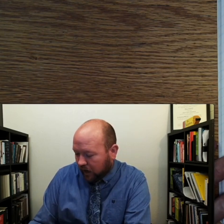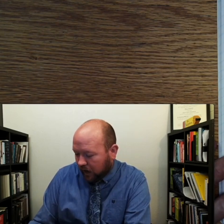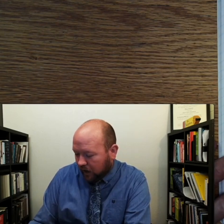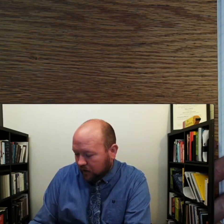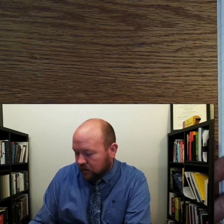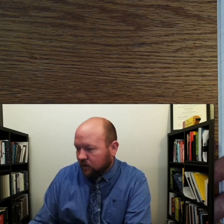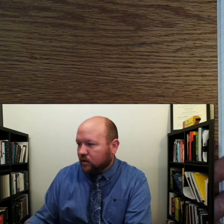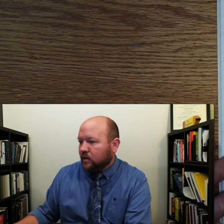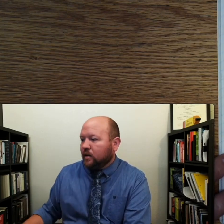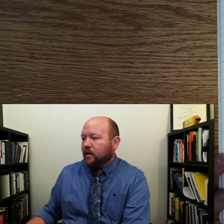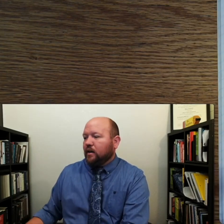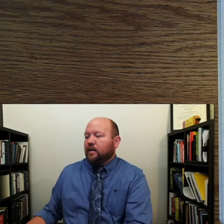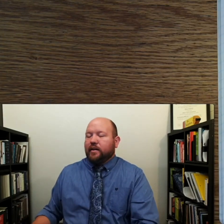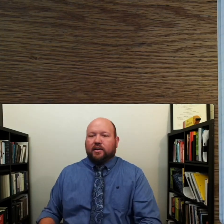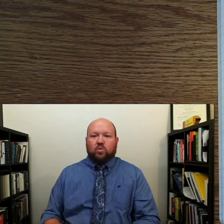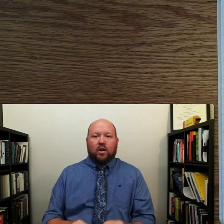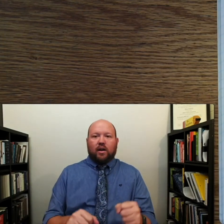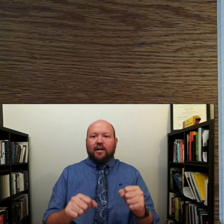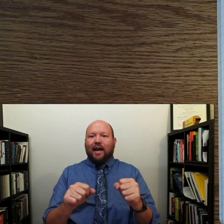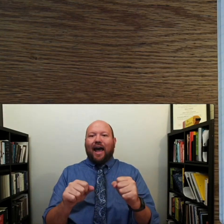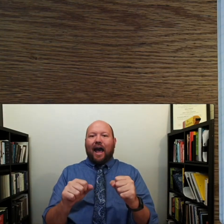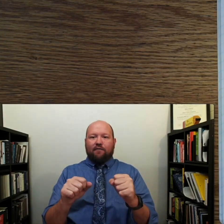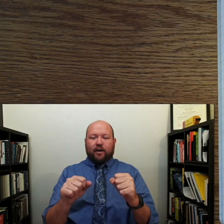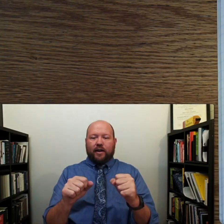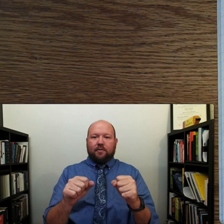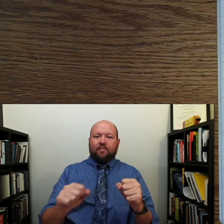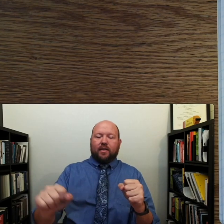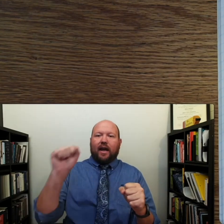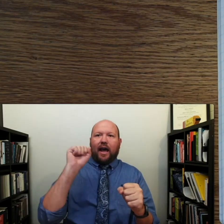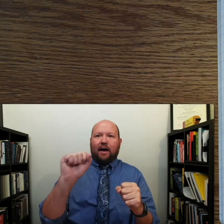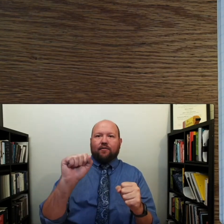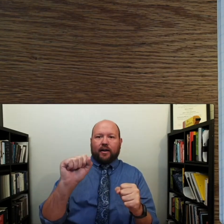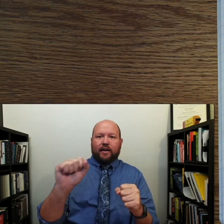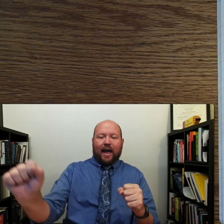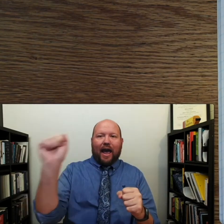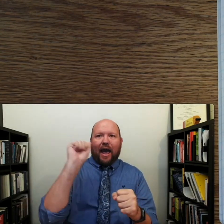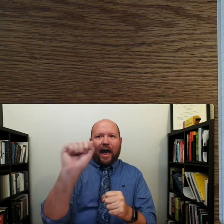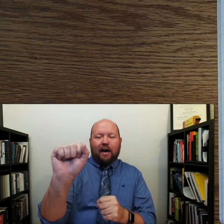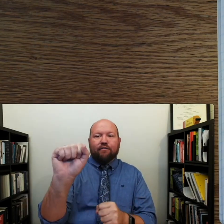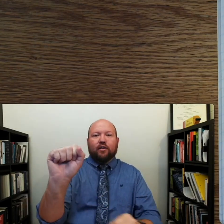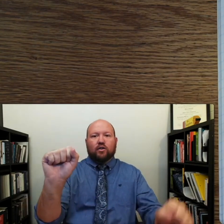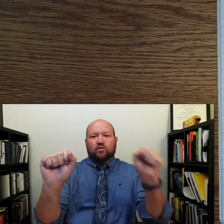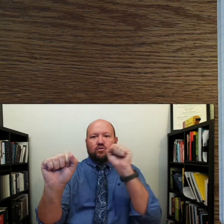Africa. Next word, African. African.